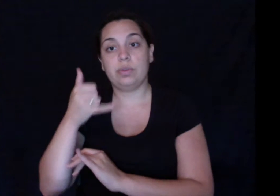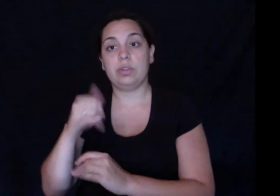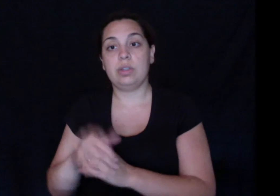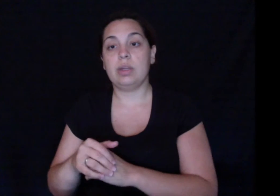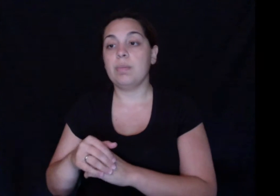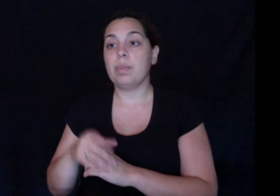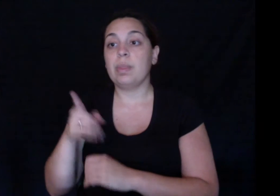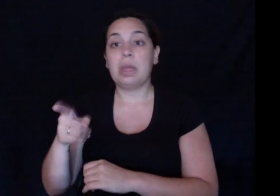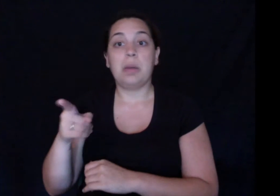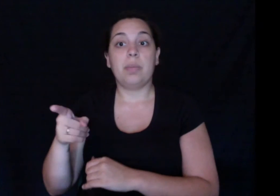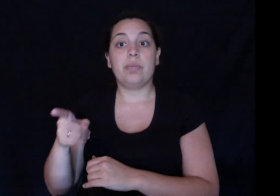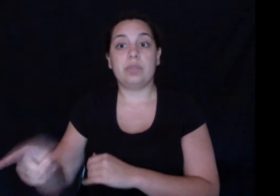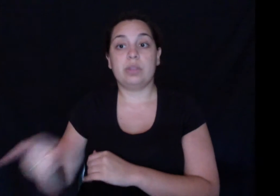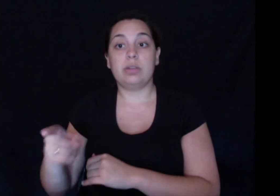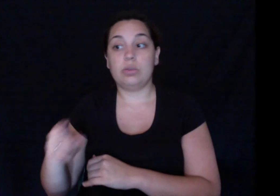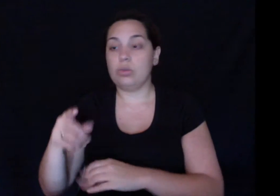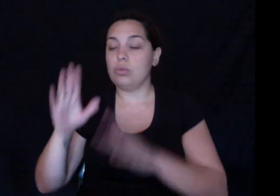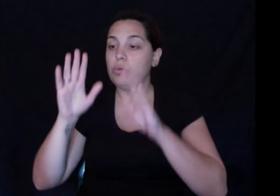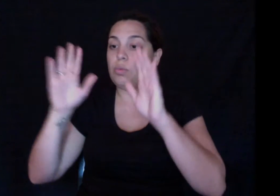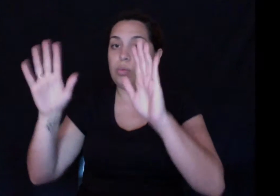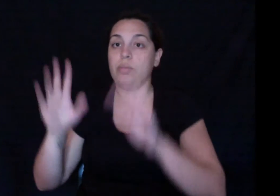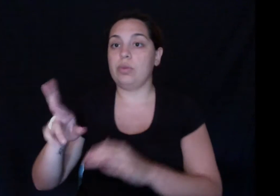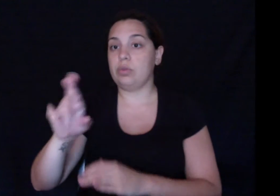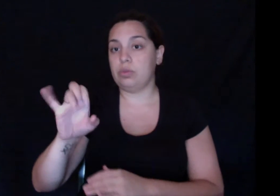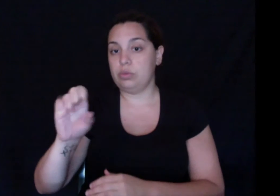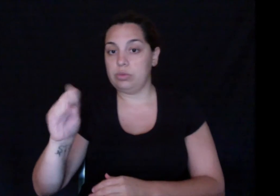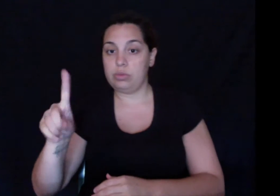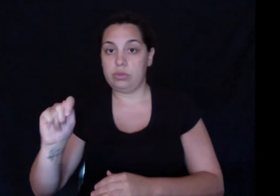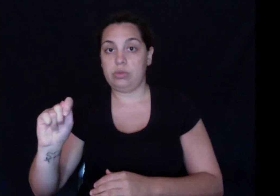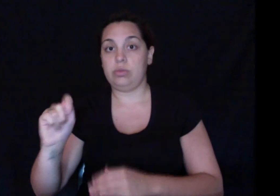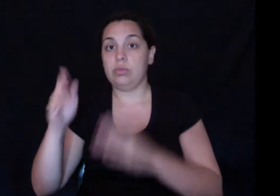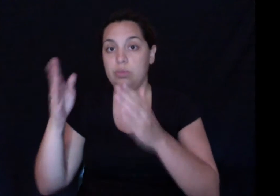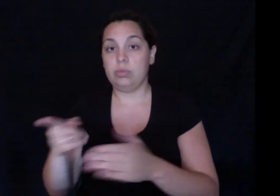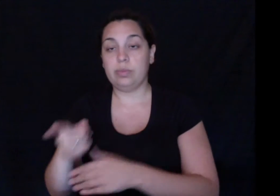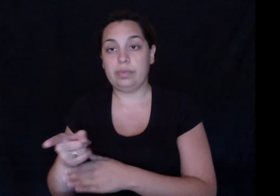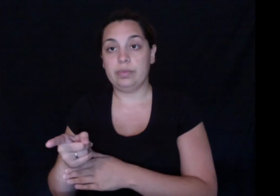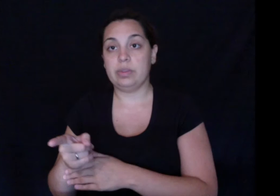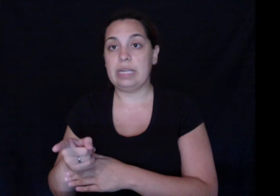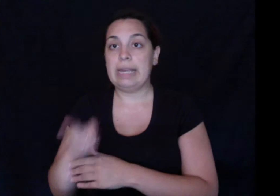feel free to ping Jesse with a direct message with the username ActionJesse. That's